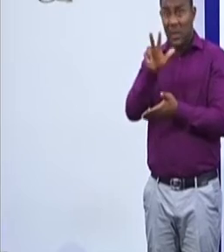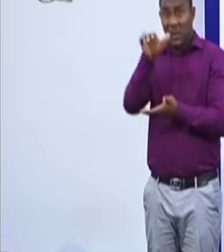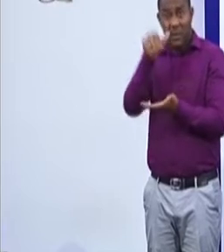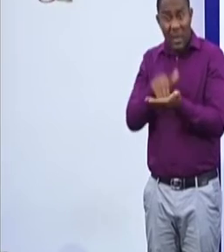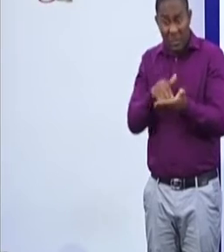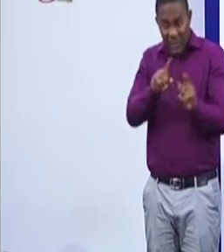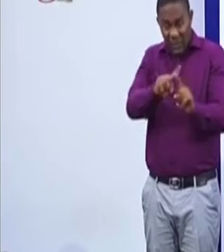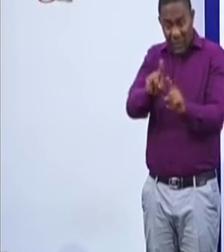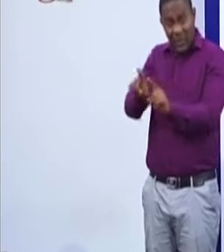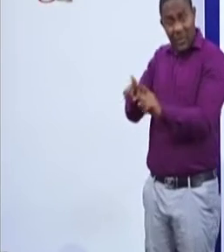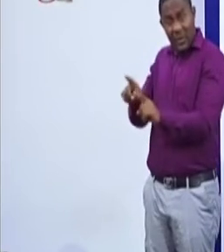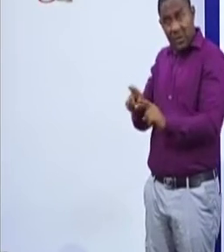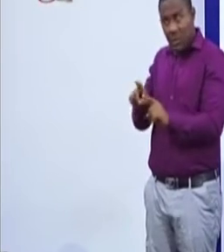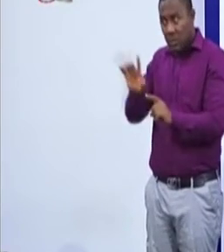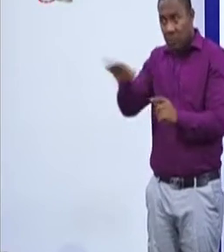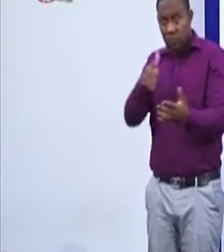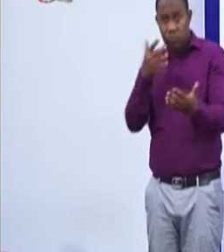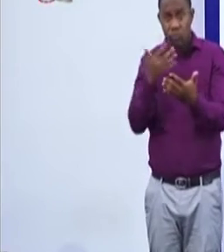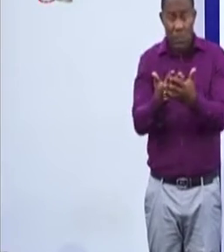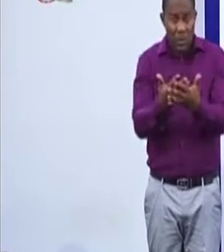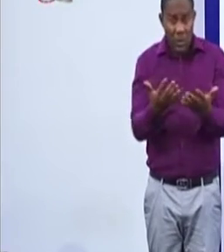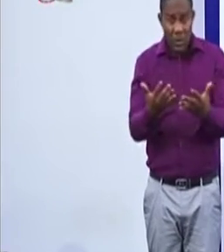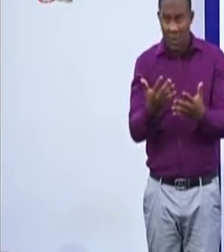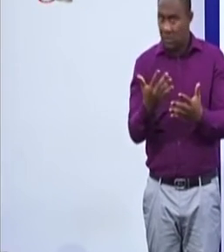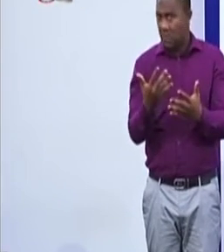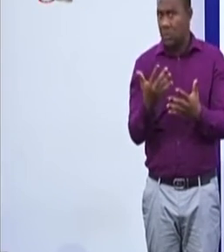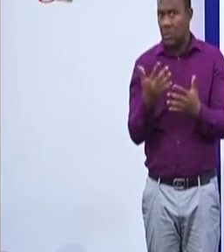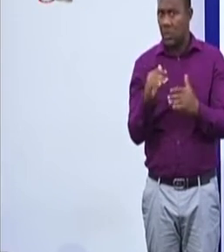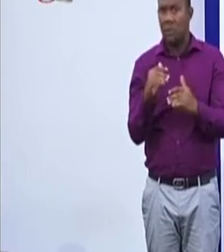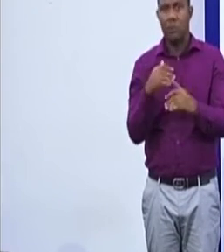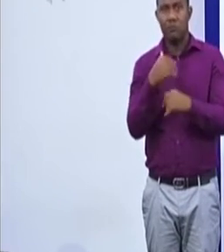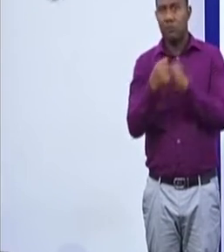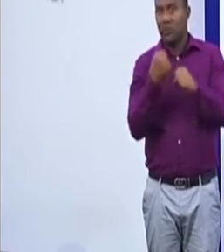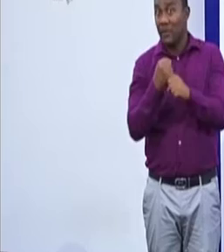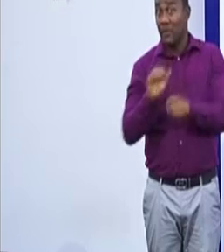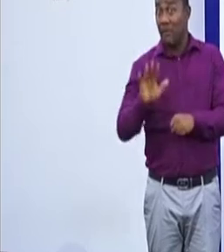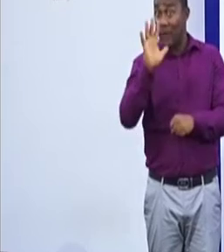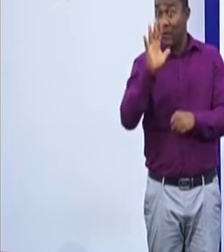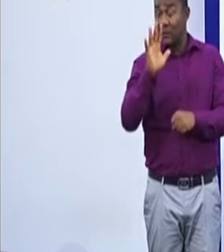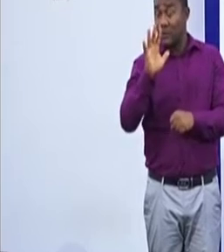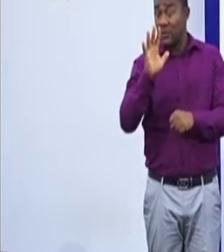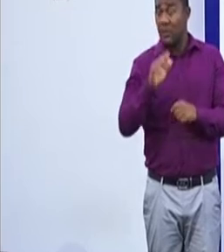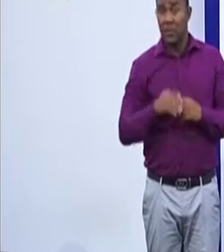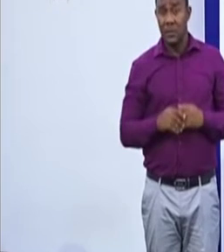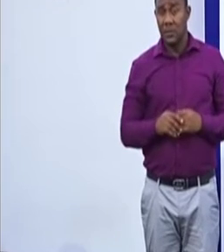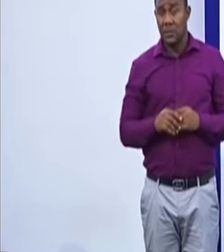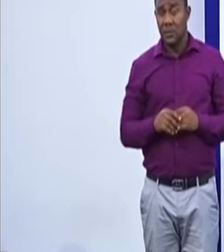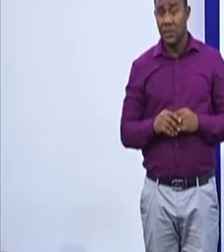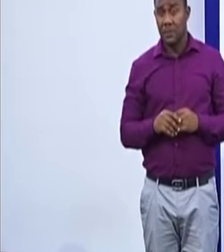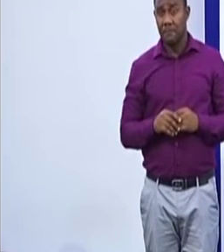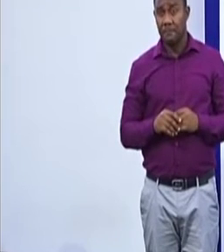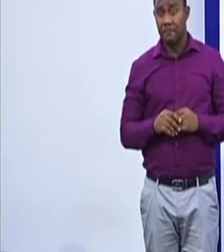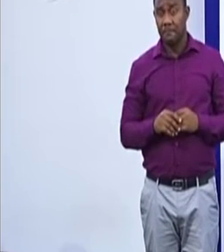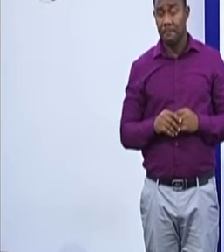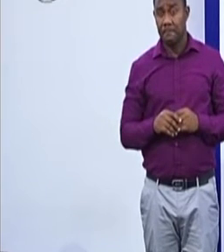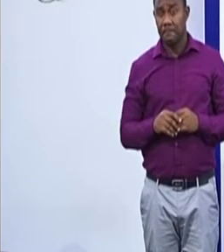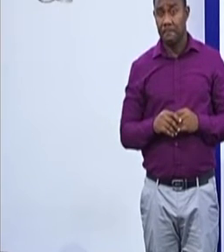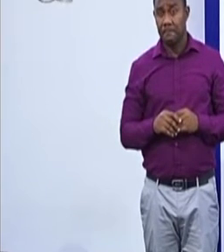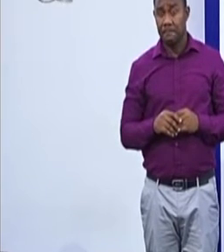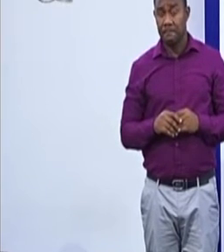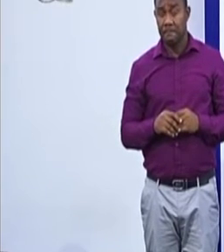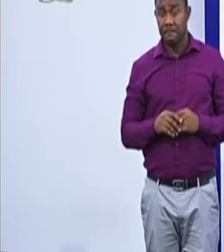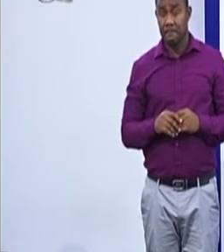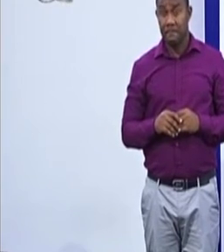or to a term of imprisonment of not more than 5 years or both. A person is taken to know that